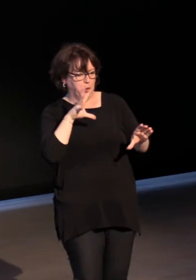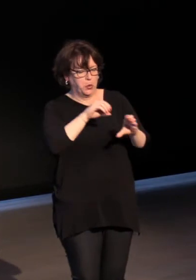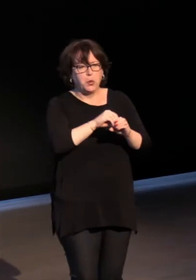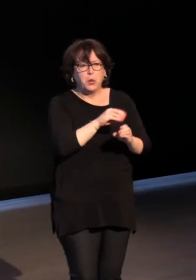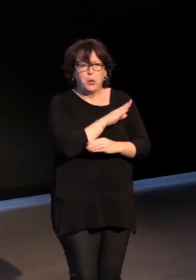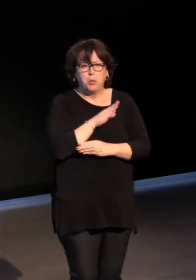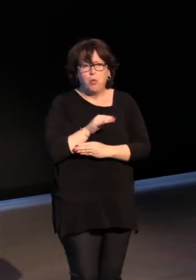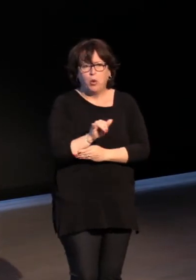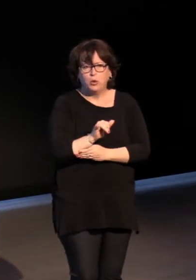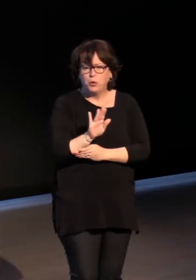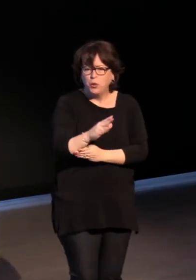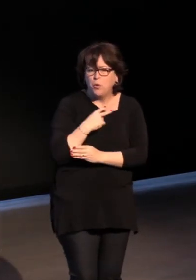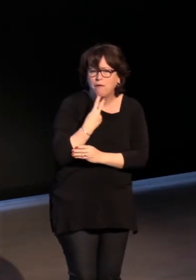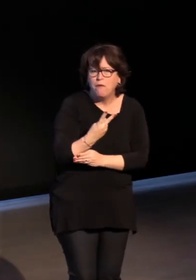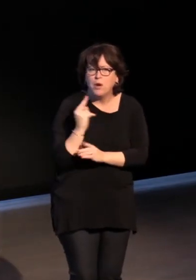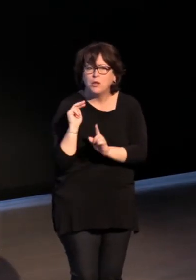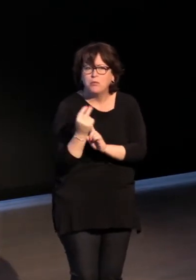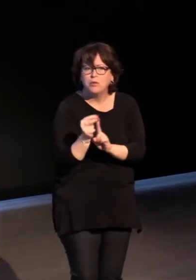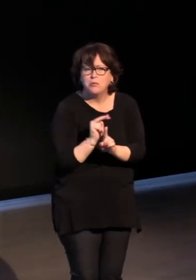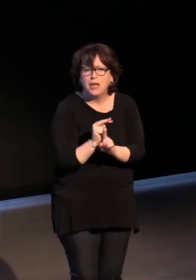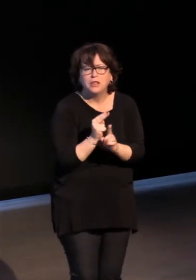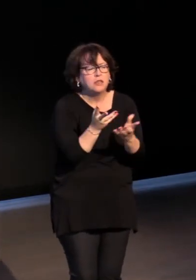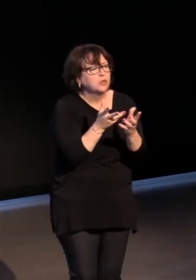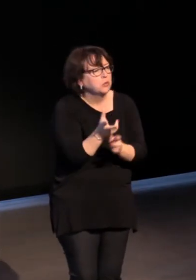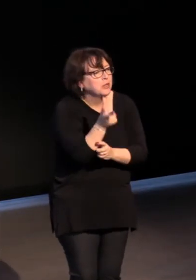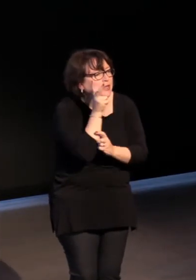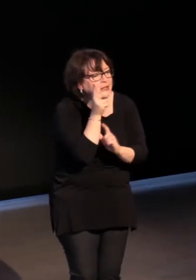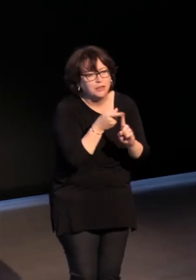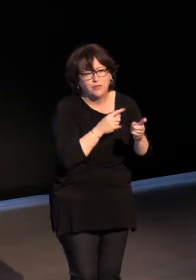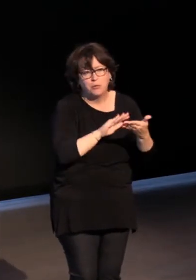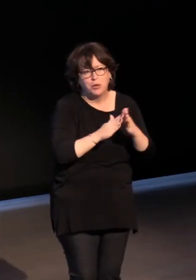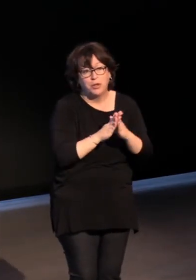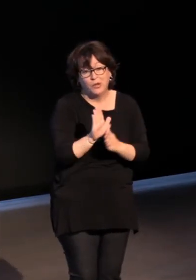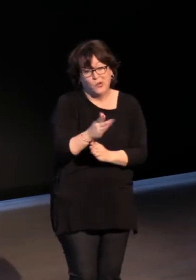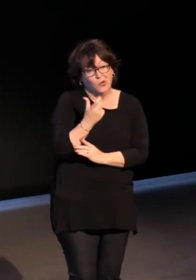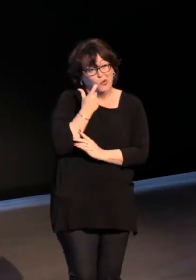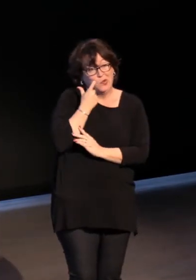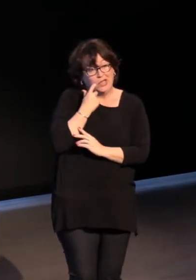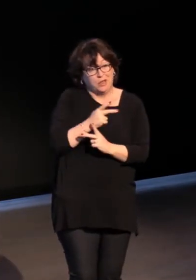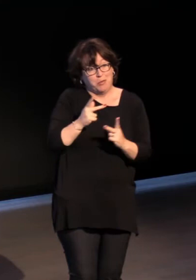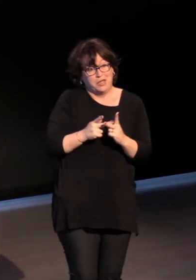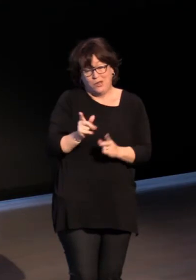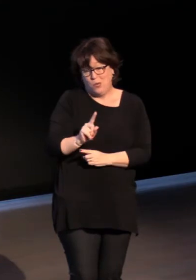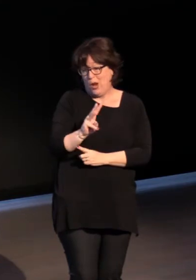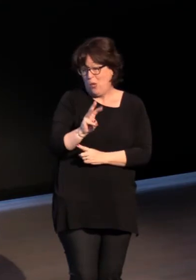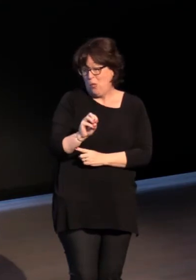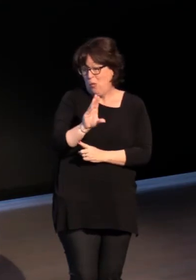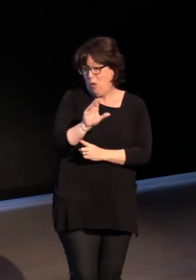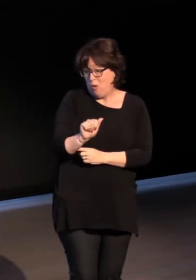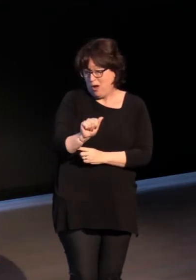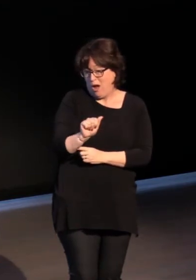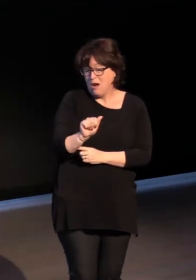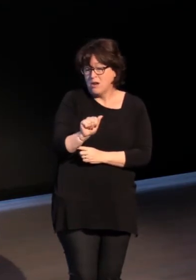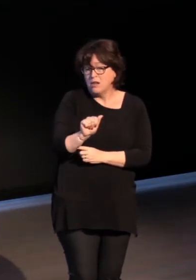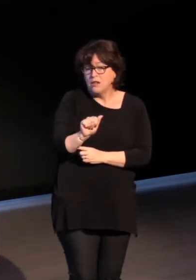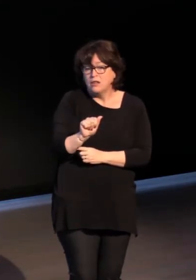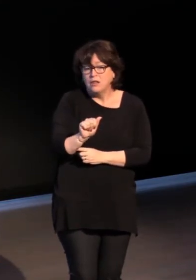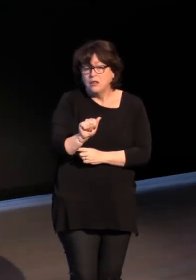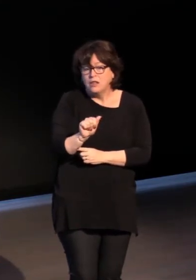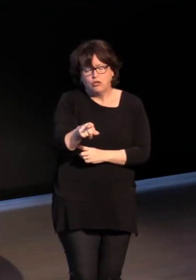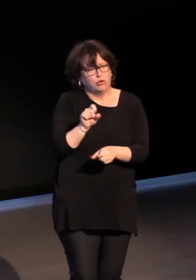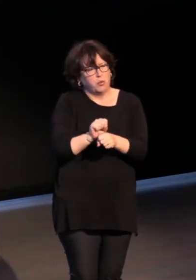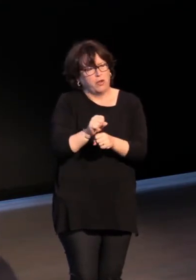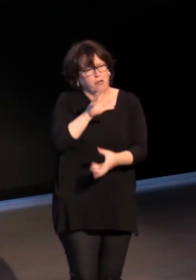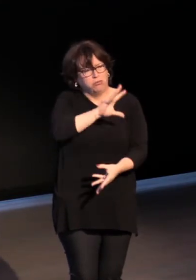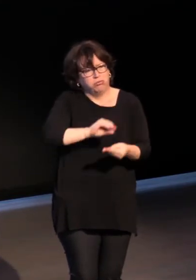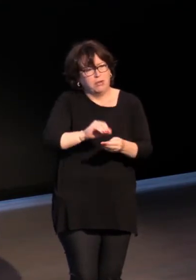and perspective as the community it serves. Most recent to her position at WOCA, Kaisha served for over a decade as